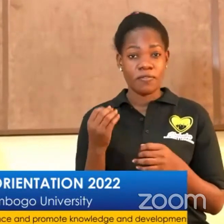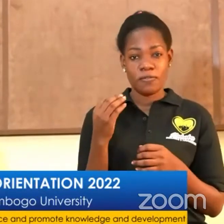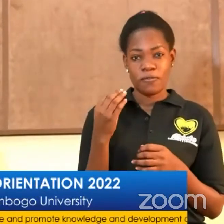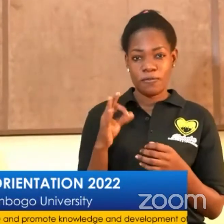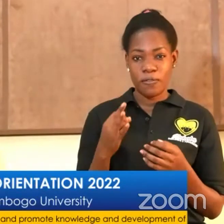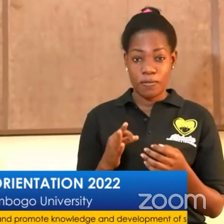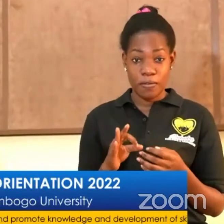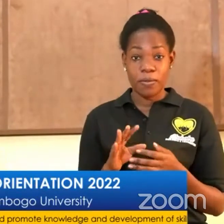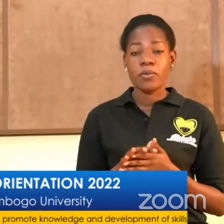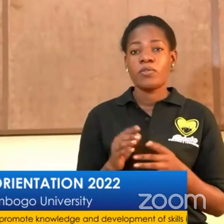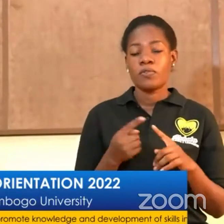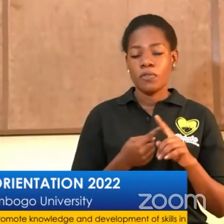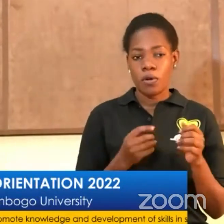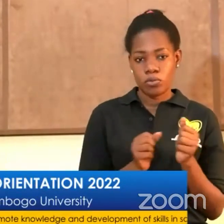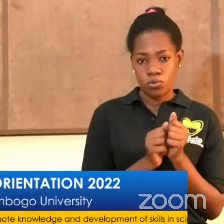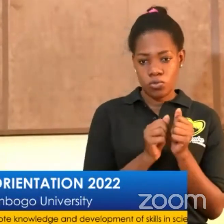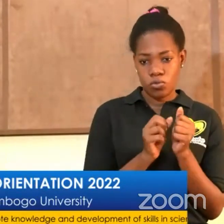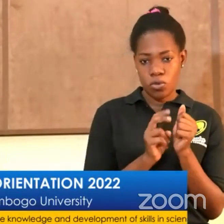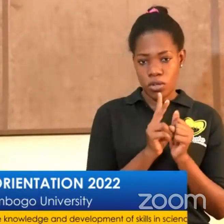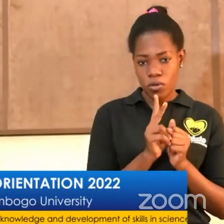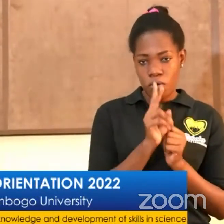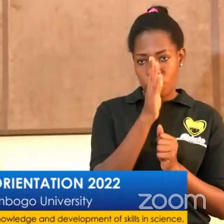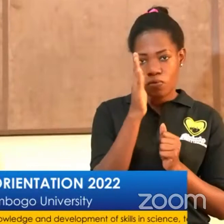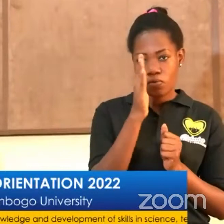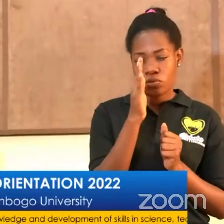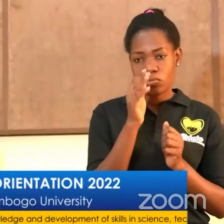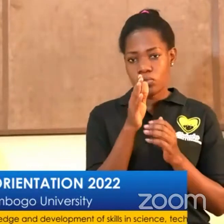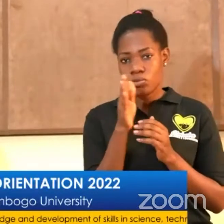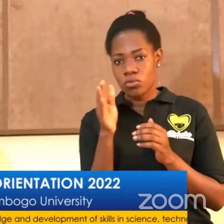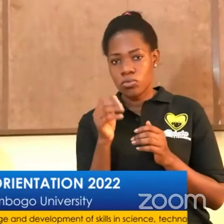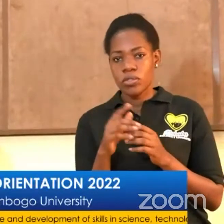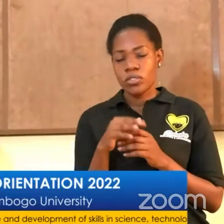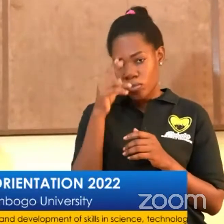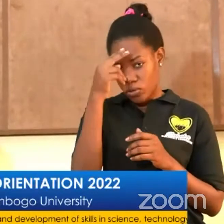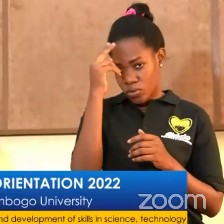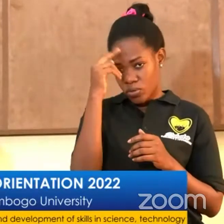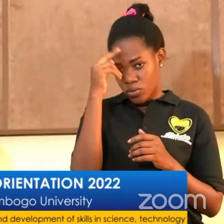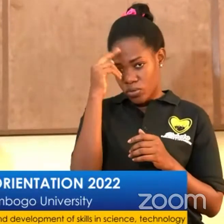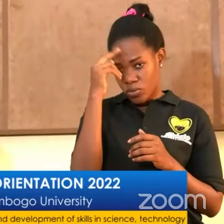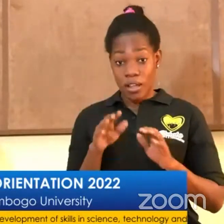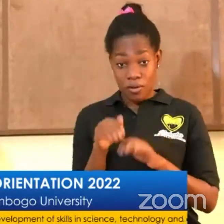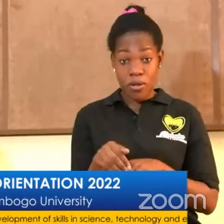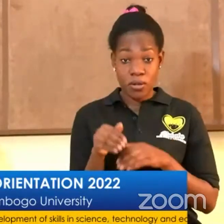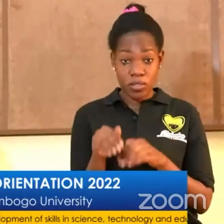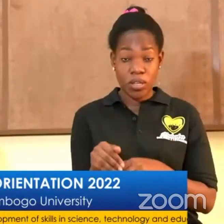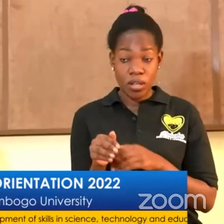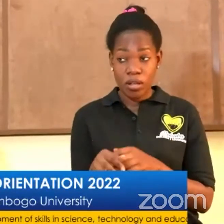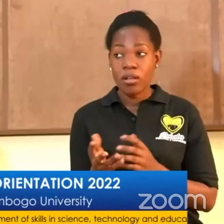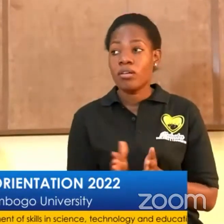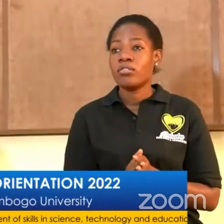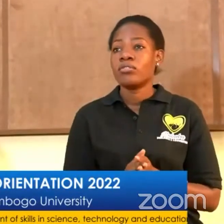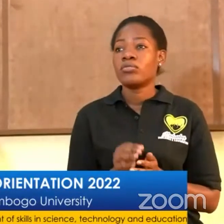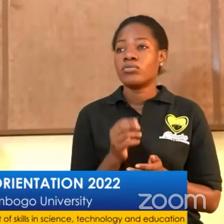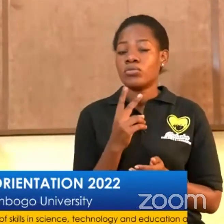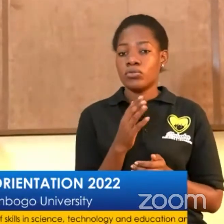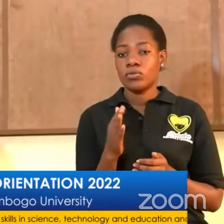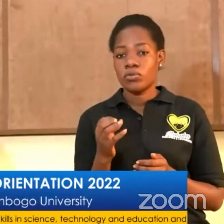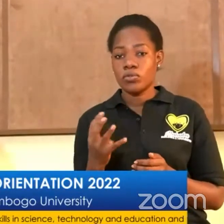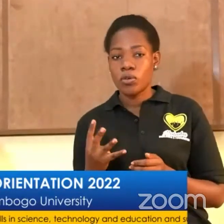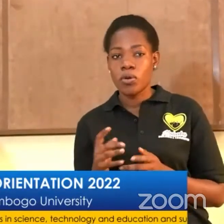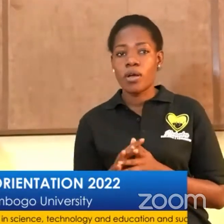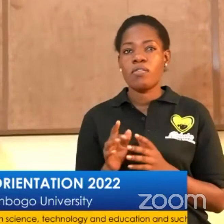be students from the Faculty of Agriculture. Then from 2 to 4, students from the School of Art and Industrial